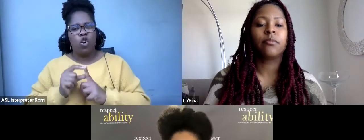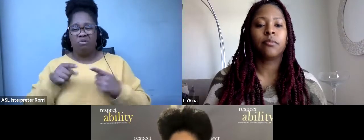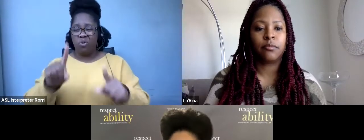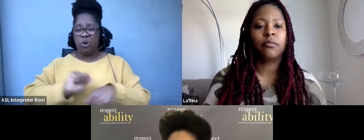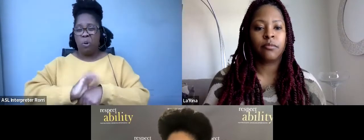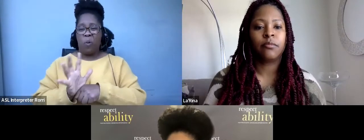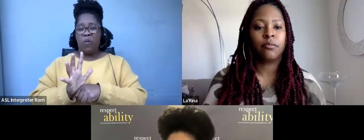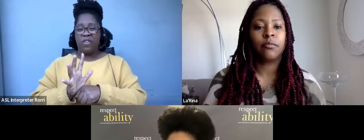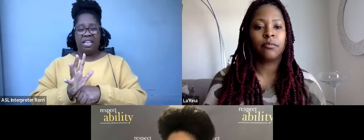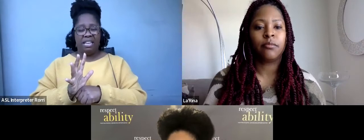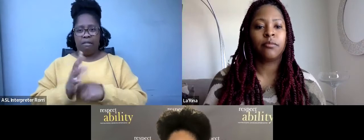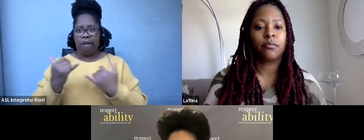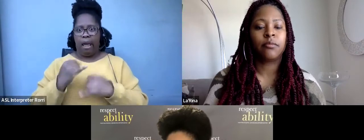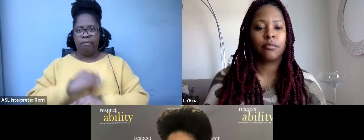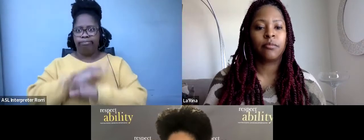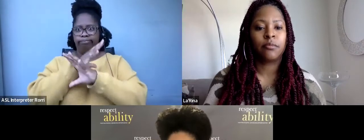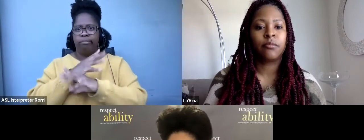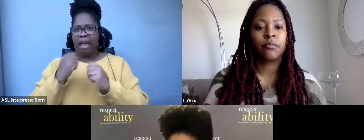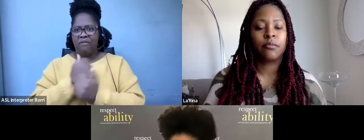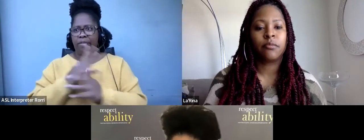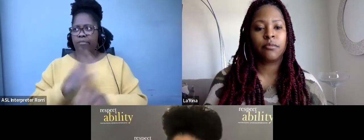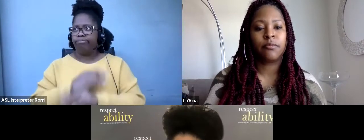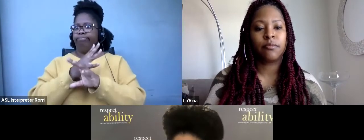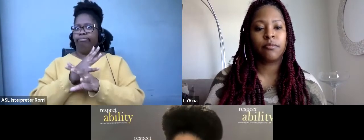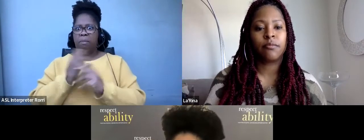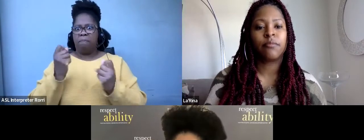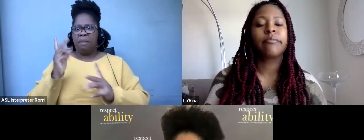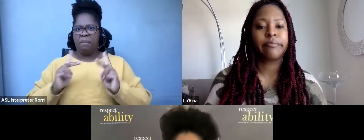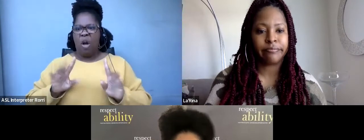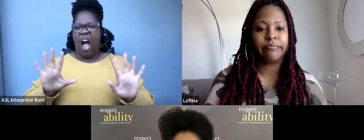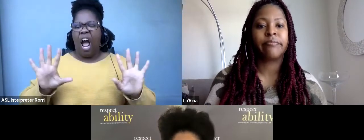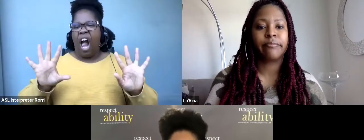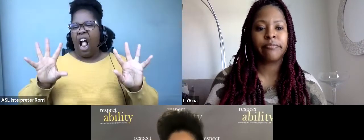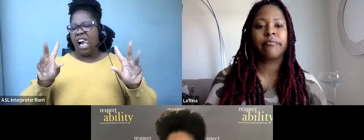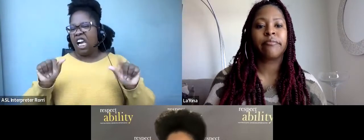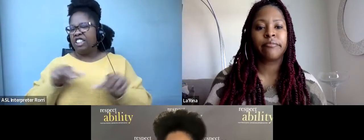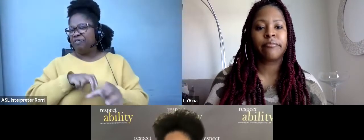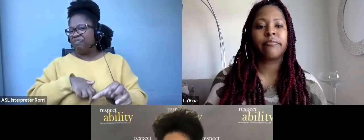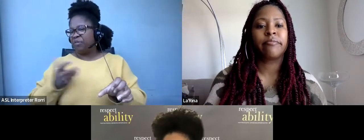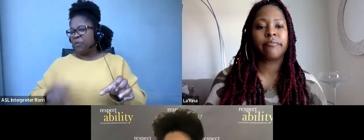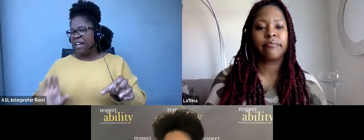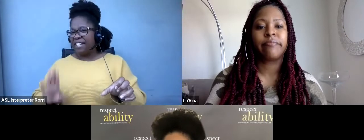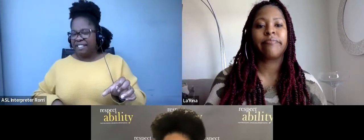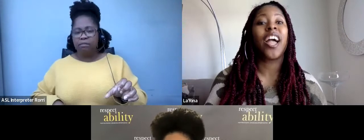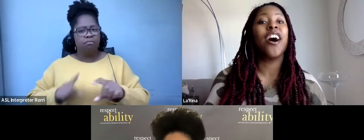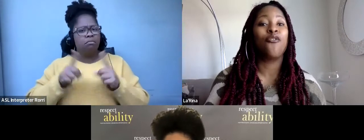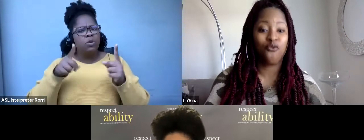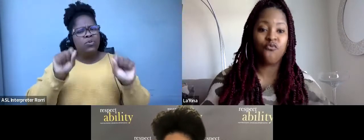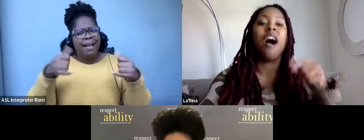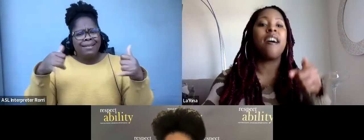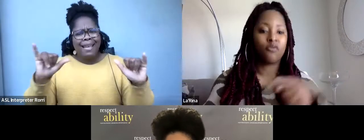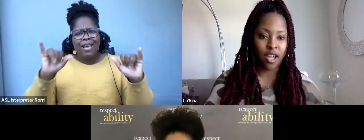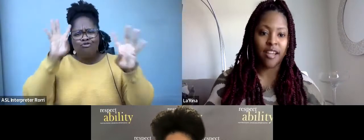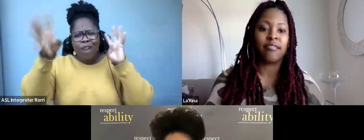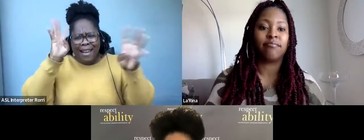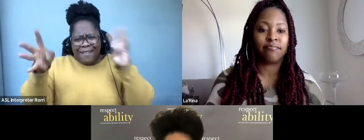of virtual, it's, you know, stumped a lot of people. So for people to know how you can still be creative and still create the content